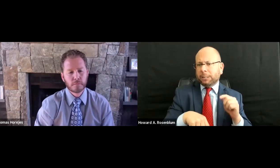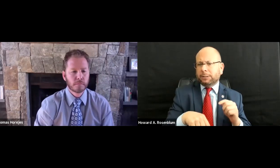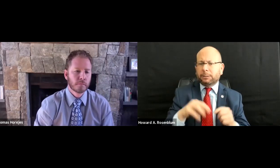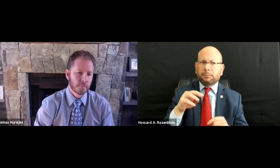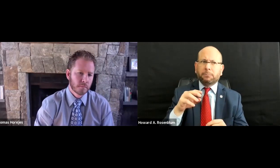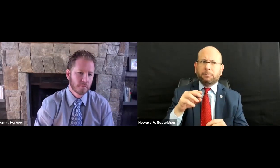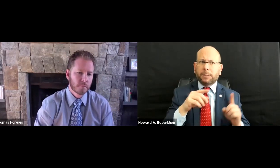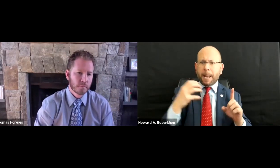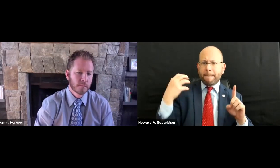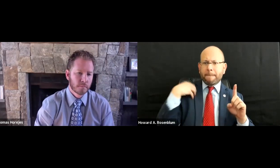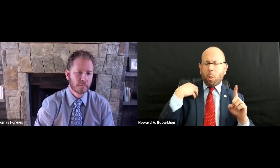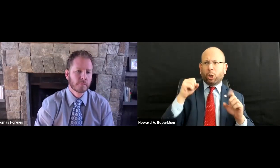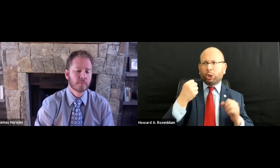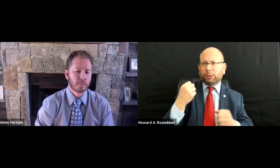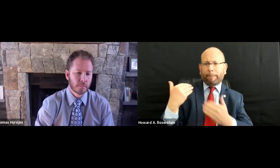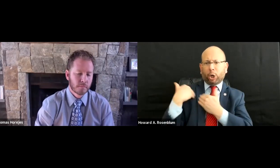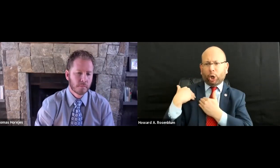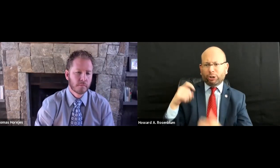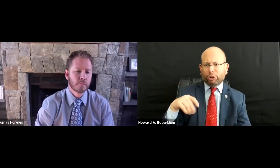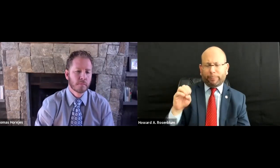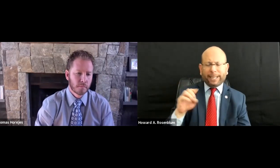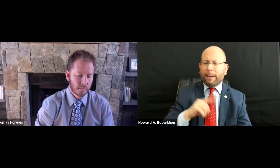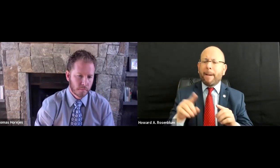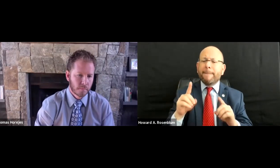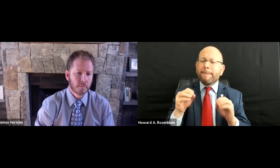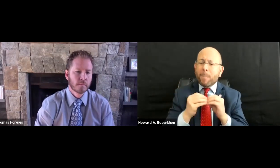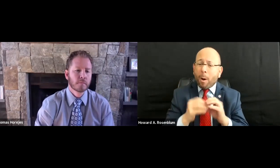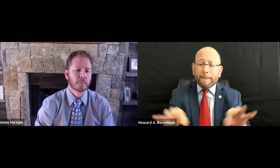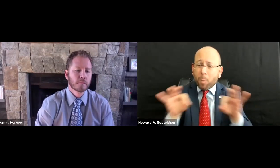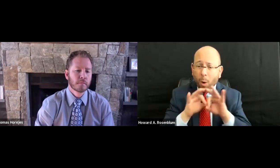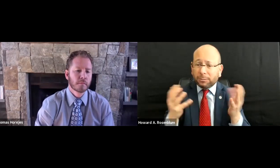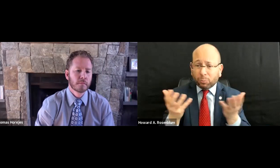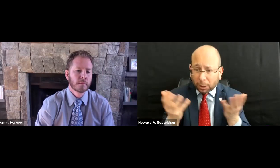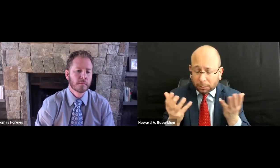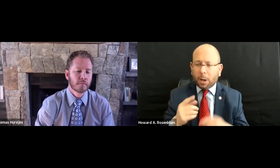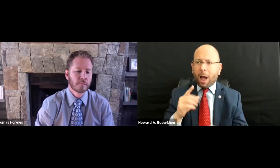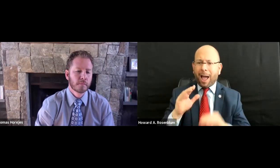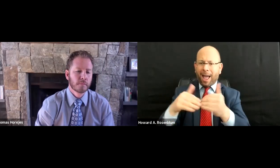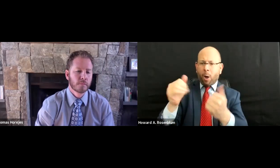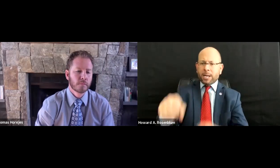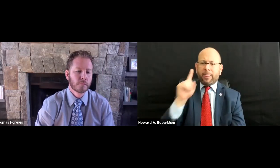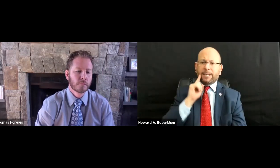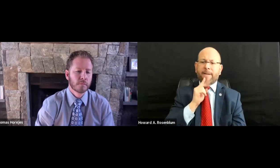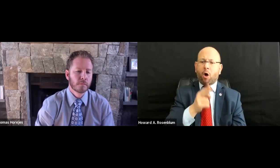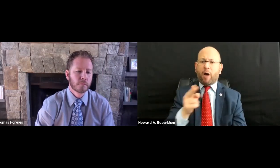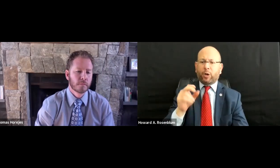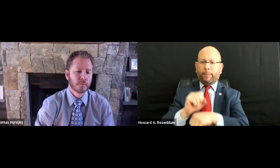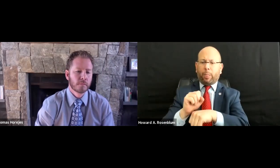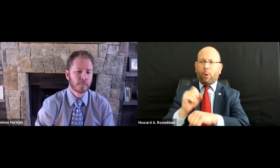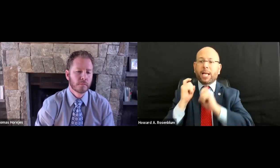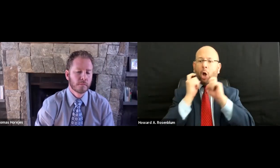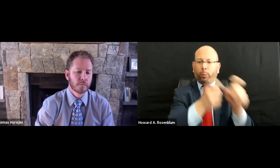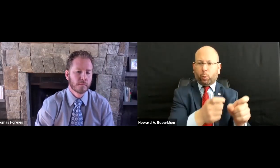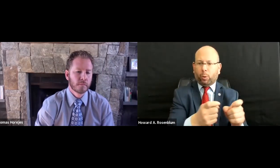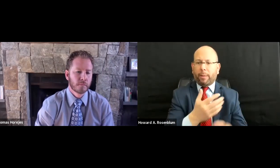Now, the goal is not to figure out per se what the employer's burden should be. What is most important